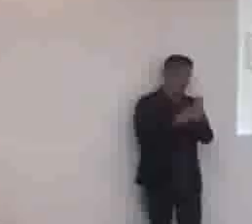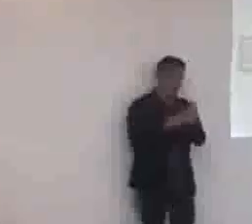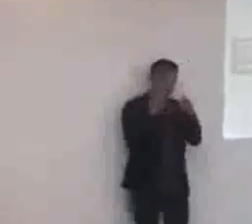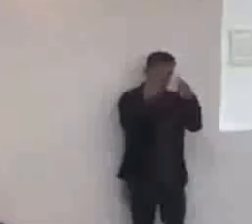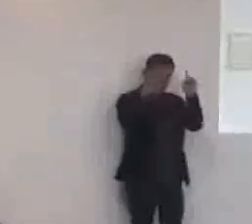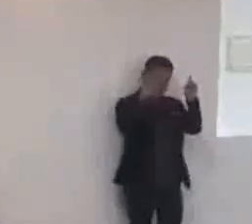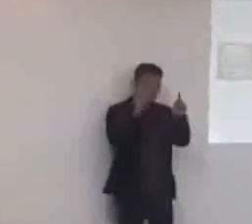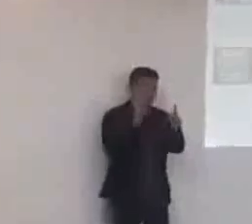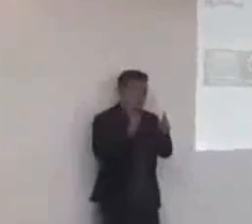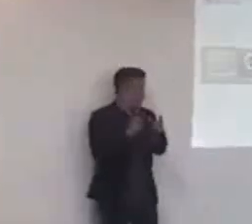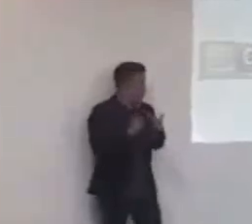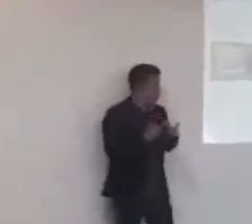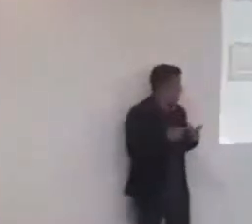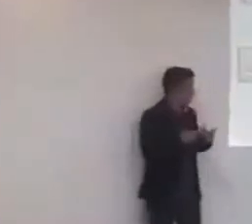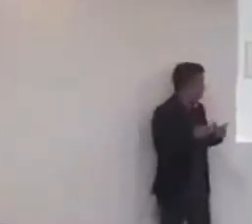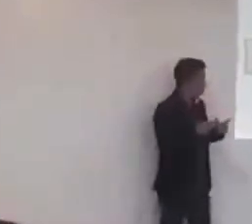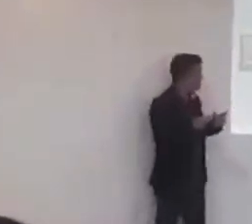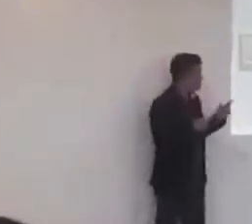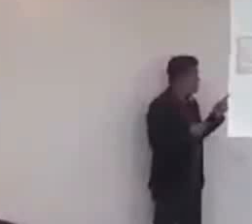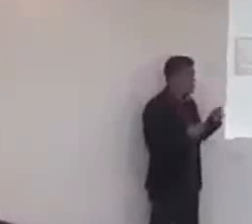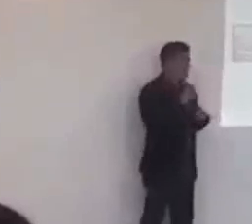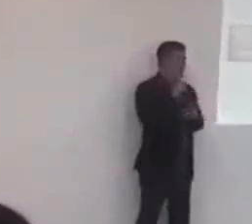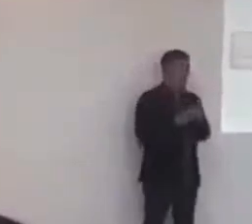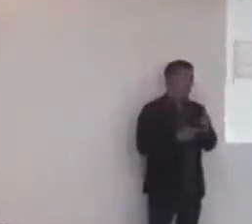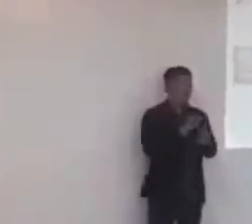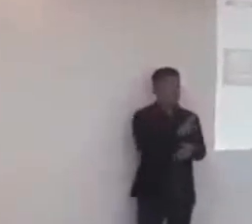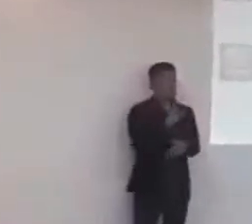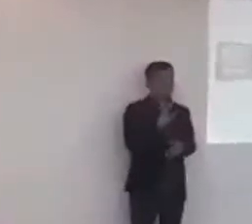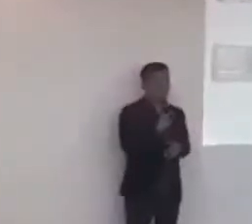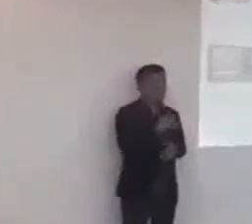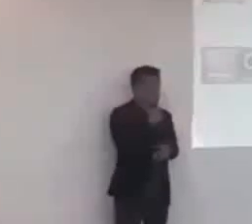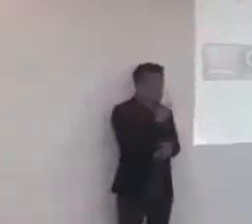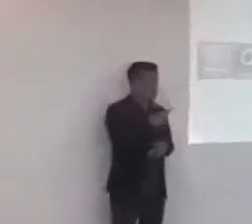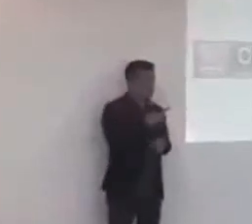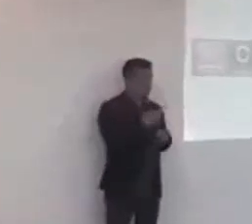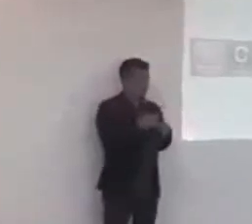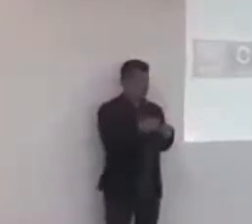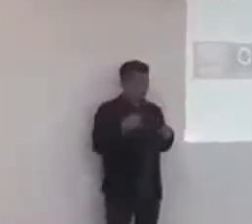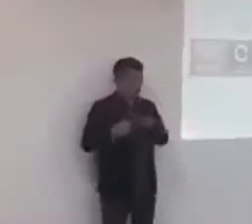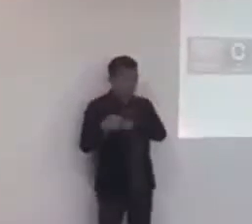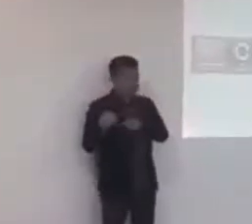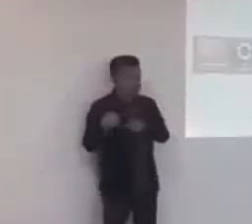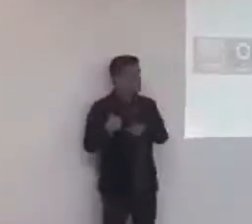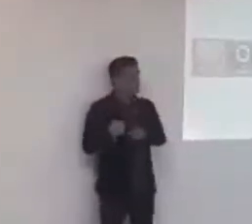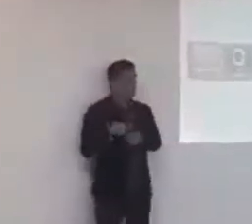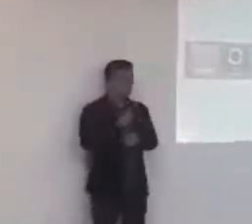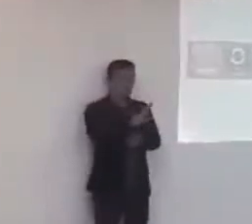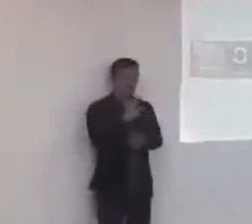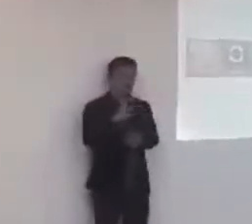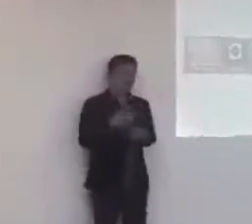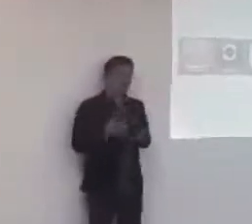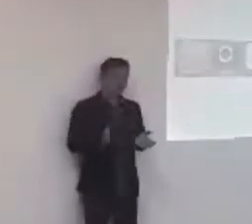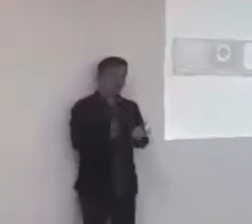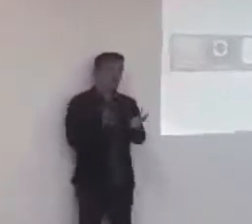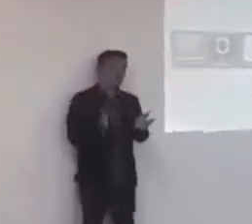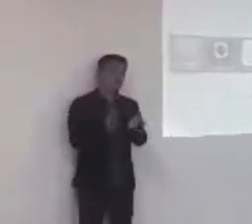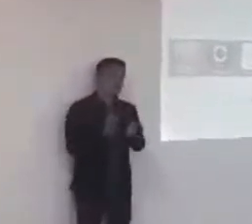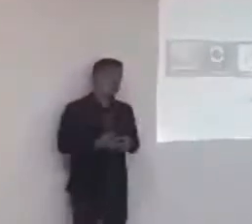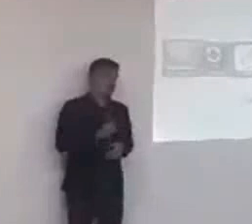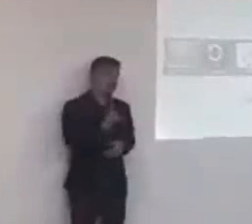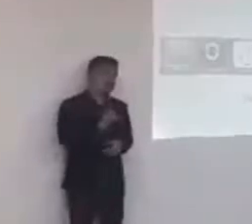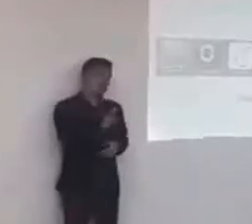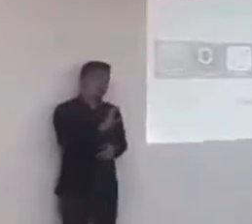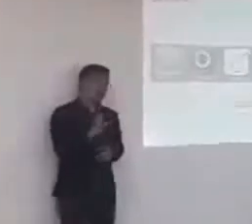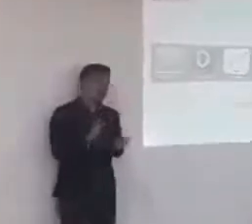You understand? First is, what is your, as I said, like we go back, your motivation. Start with your